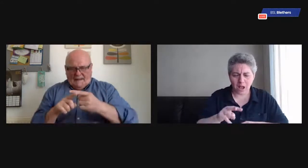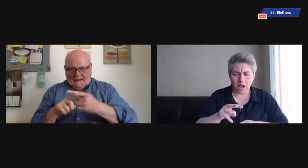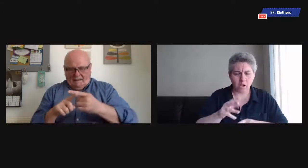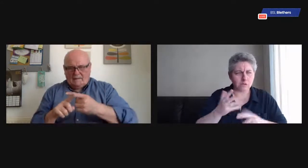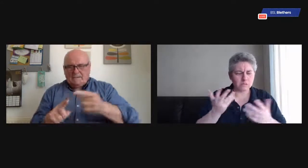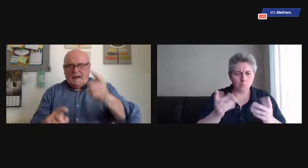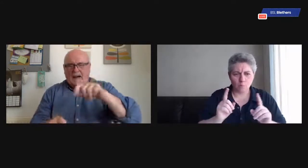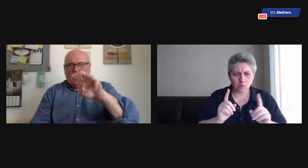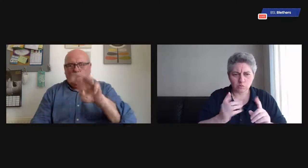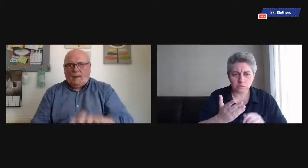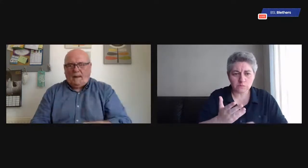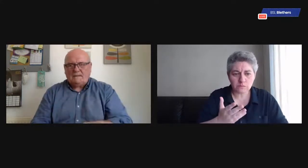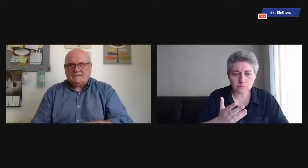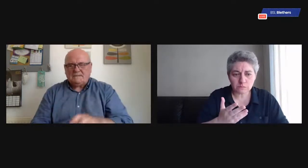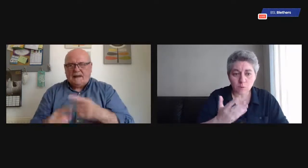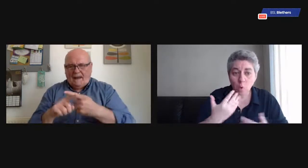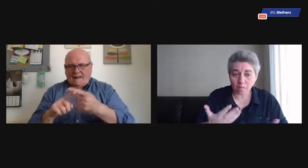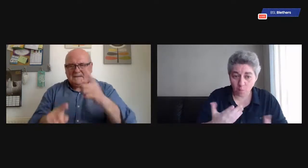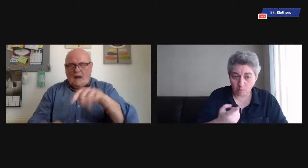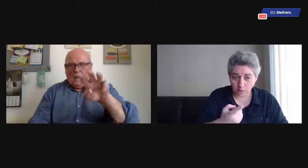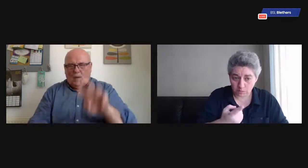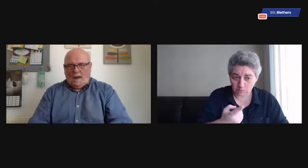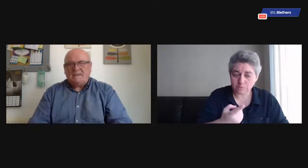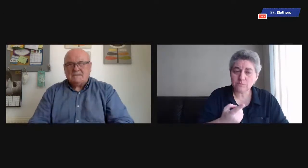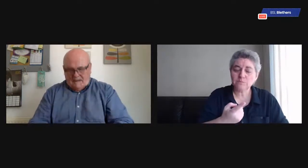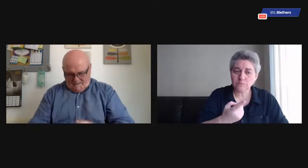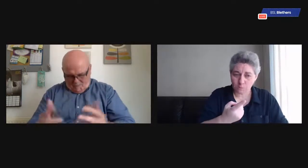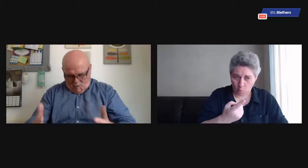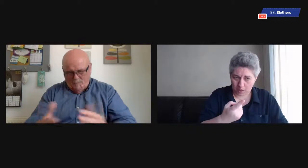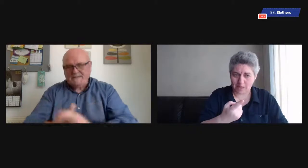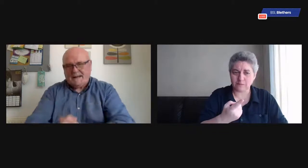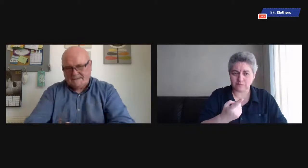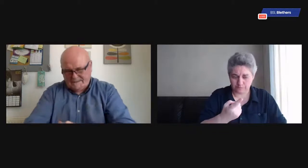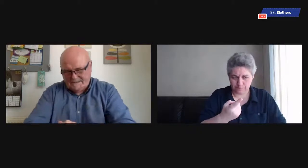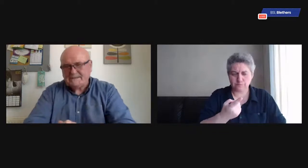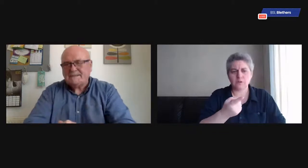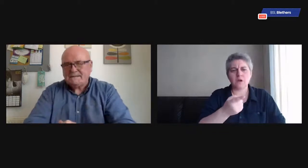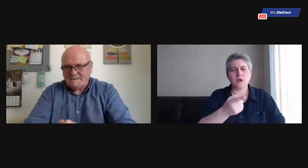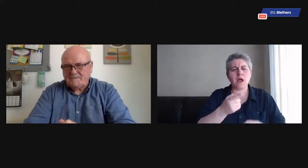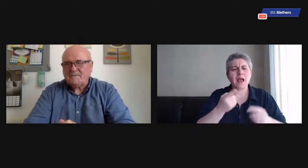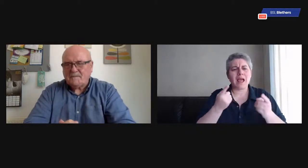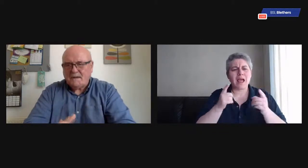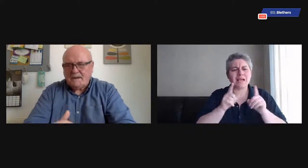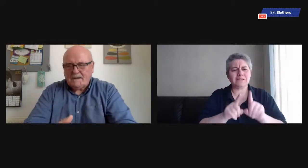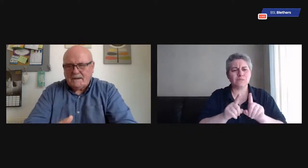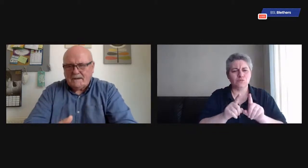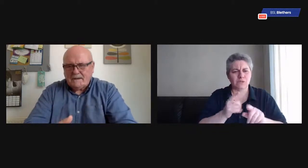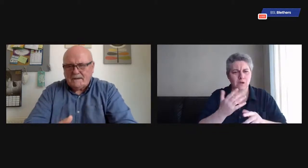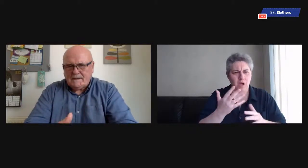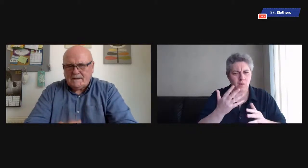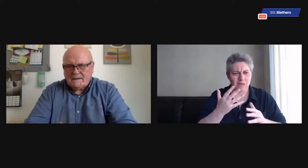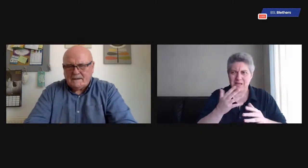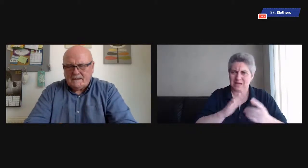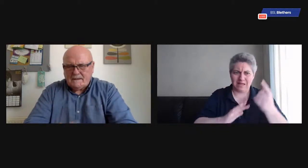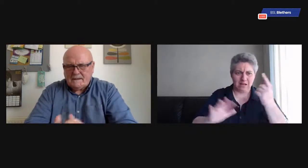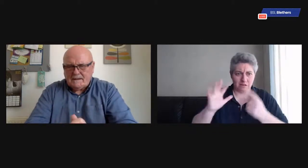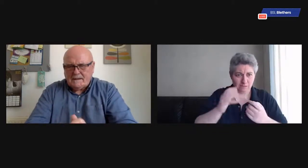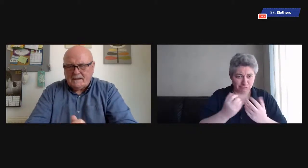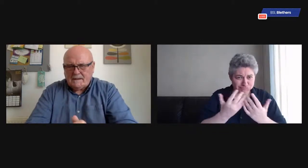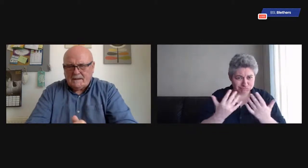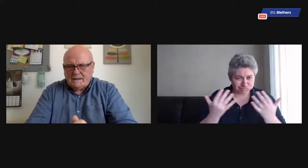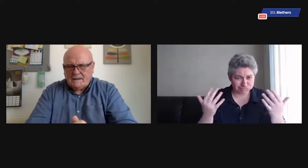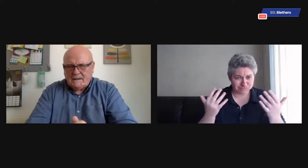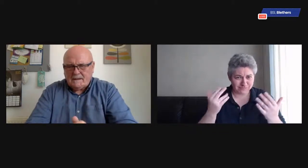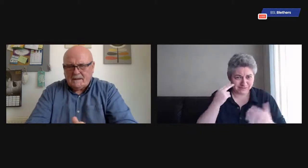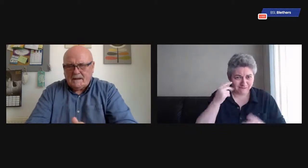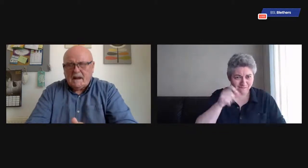it all over the UK? No, it's only in England and Wales at the moment. And